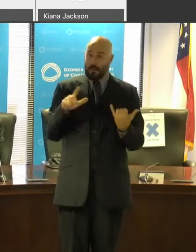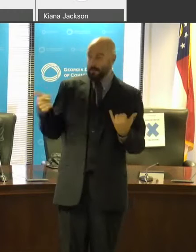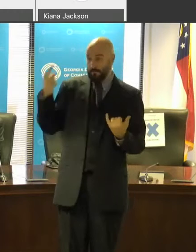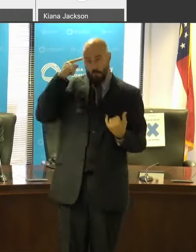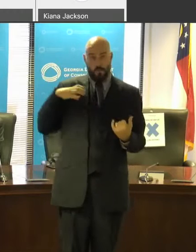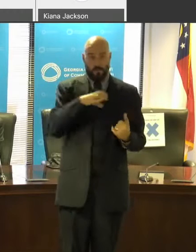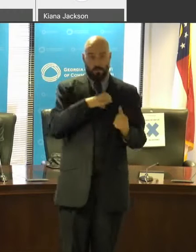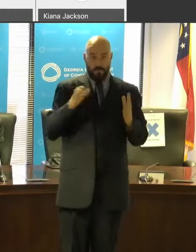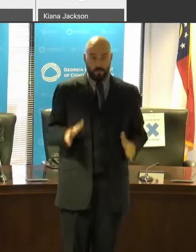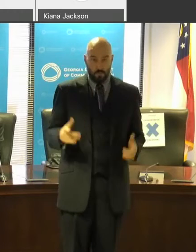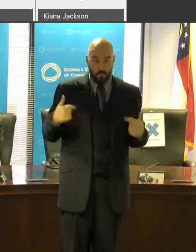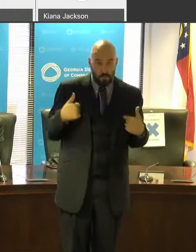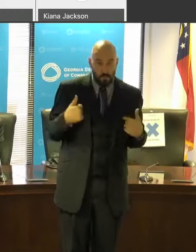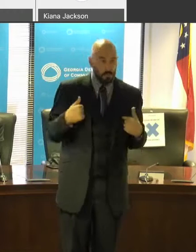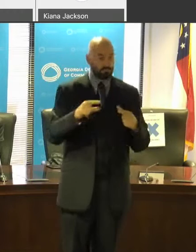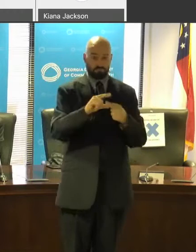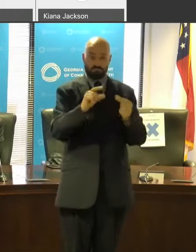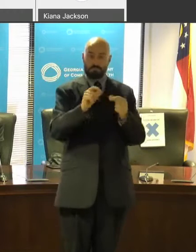Any comments from the board?